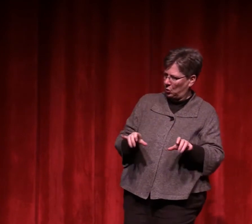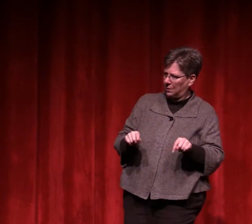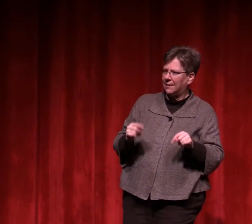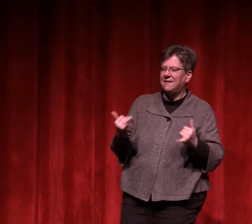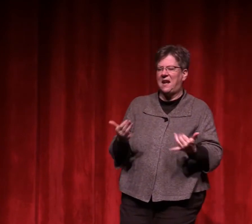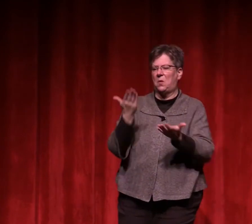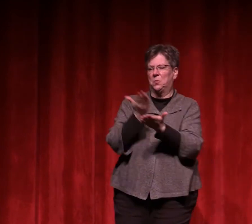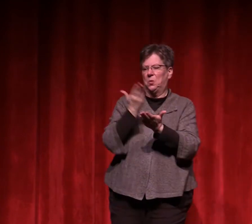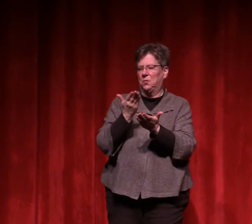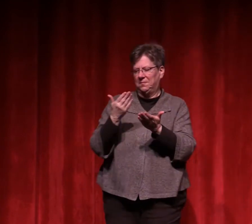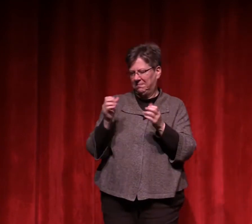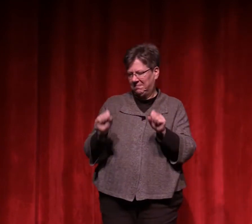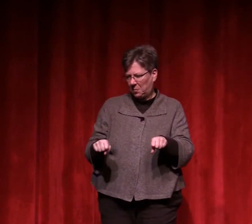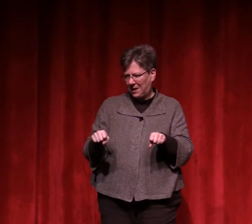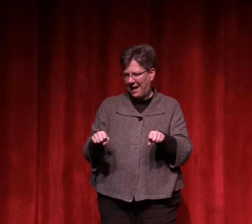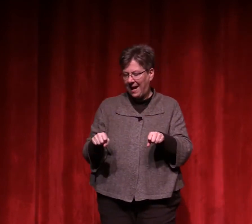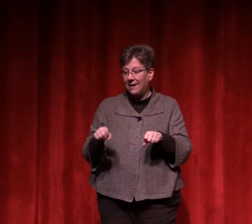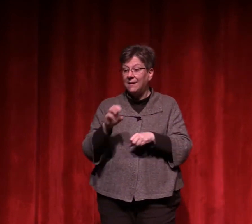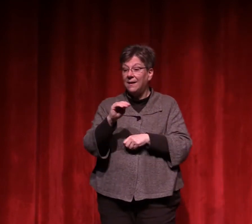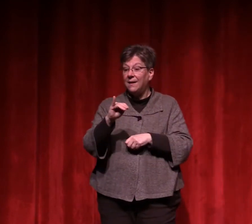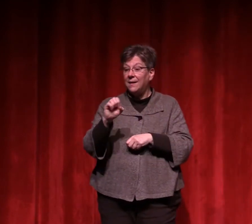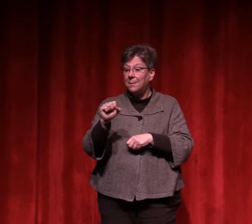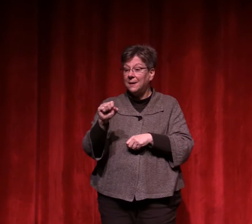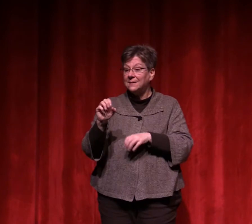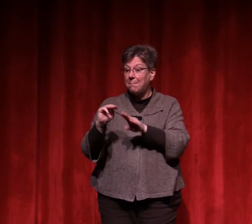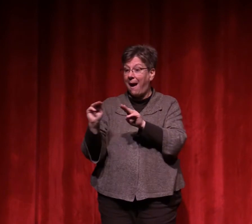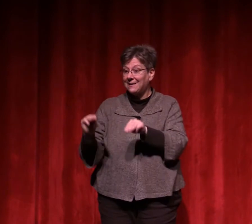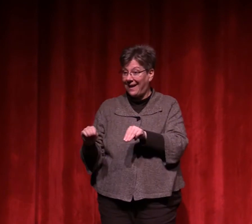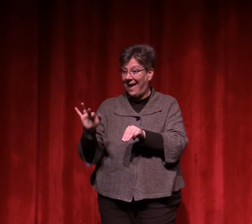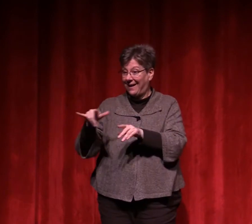it. And Miss Montana